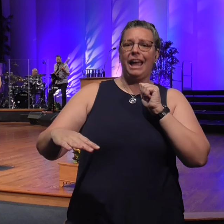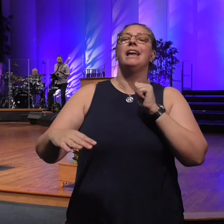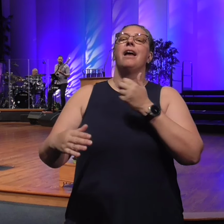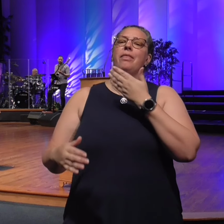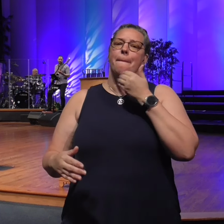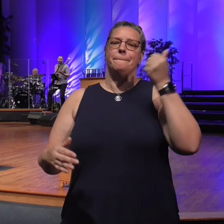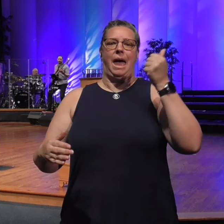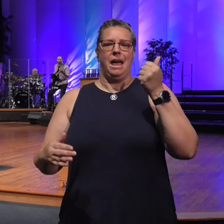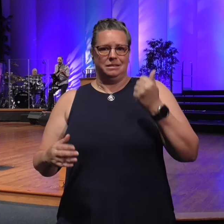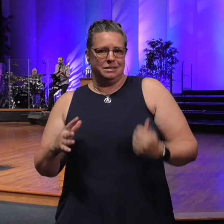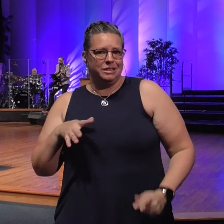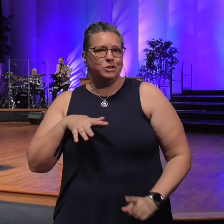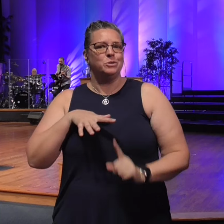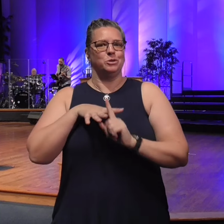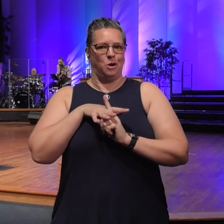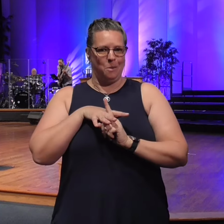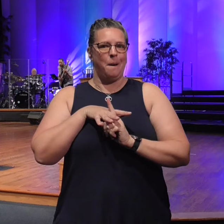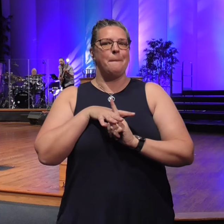of who we